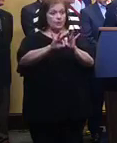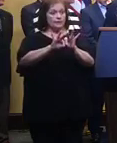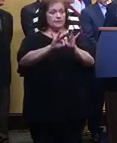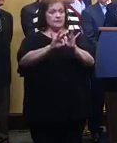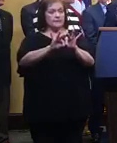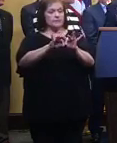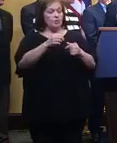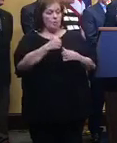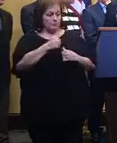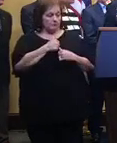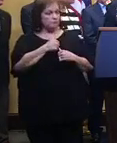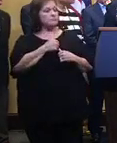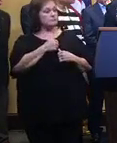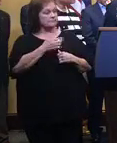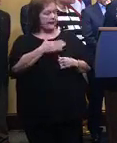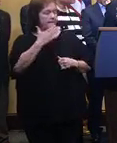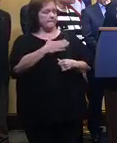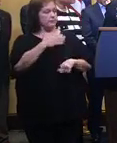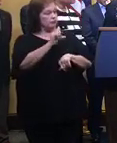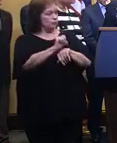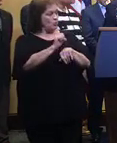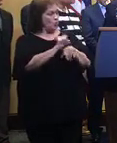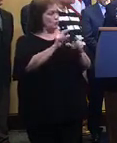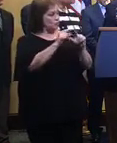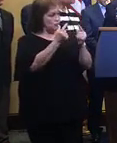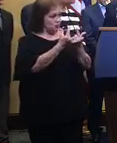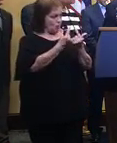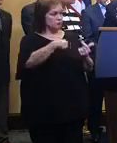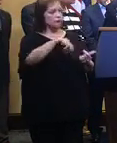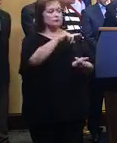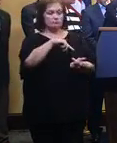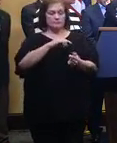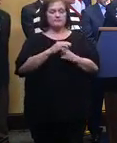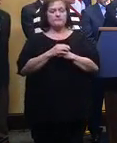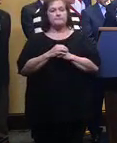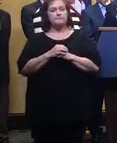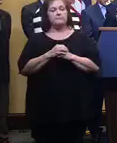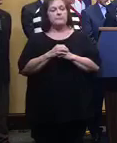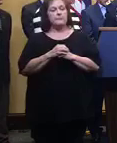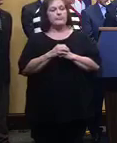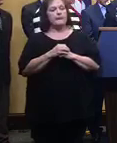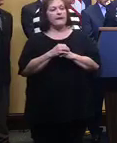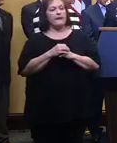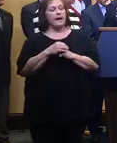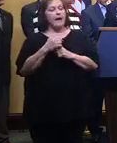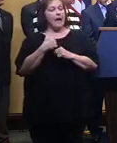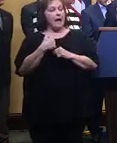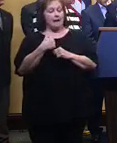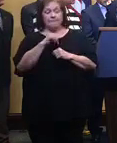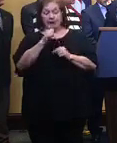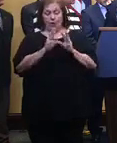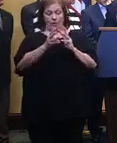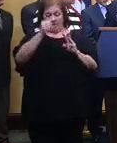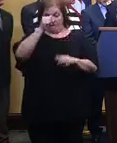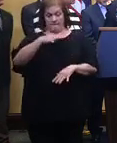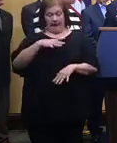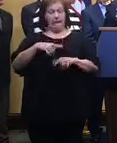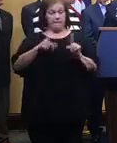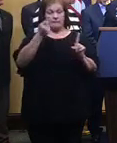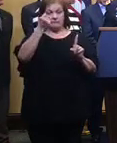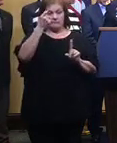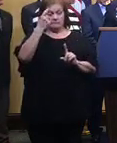Corps is happy to be in partnership with the city to reduce risk. And I'll just make a note on the weather. I am no weatherman, but I will tell you